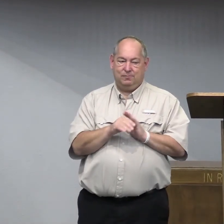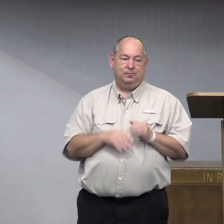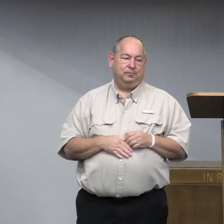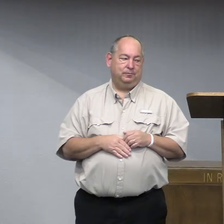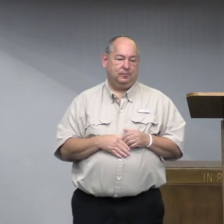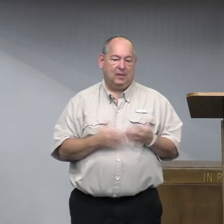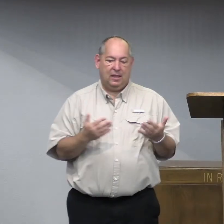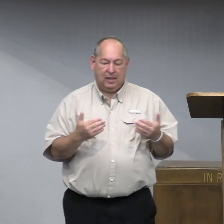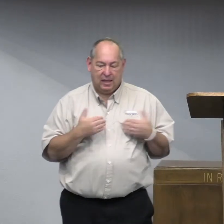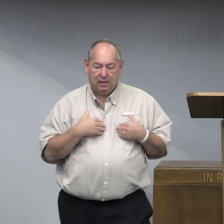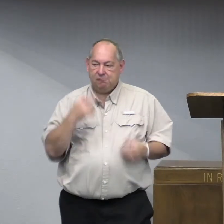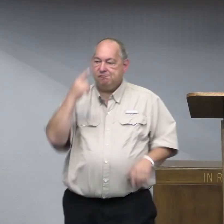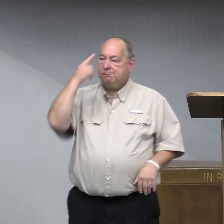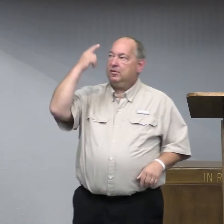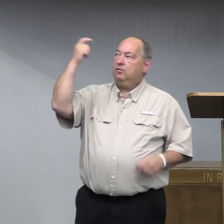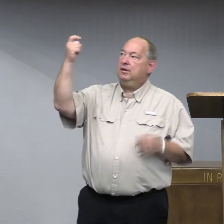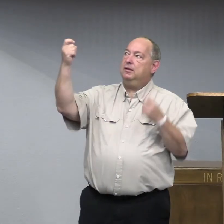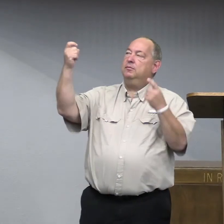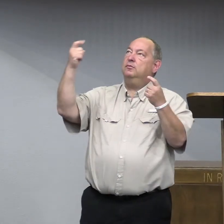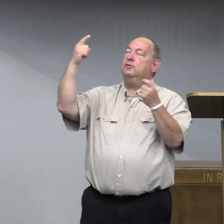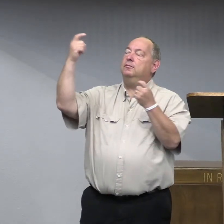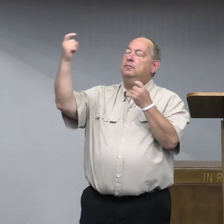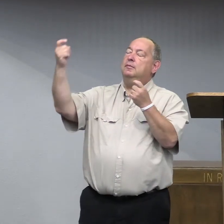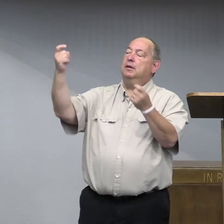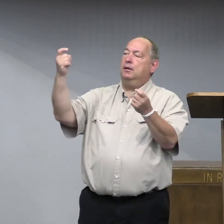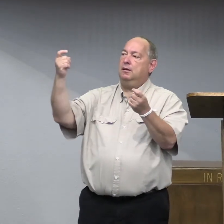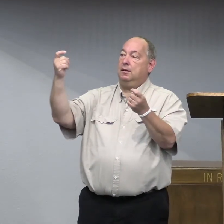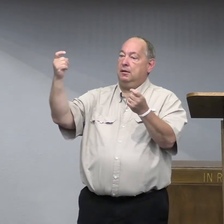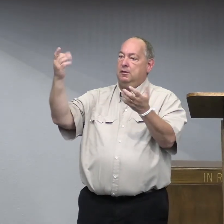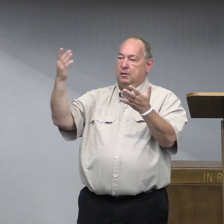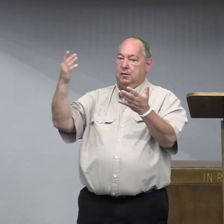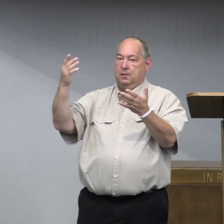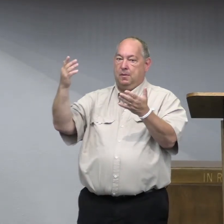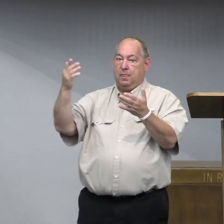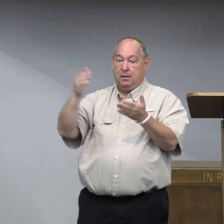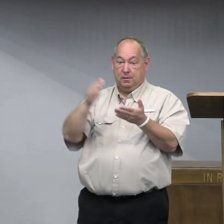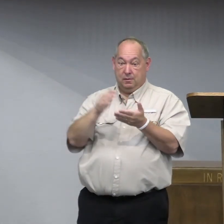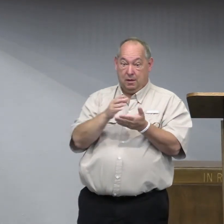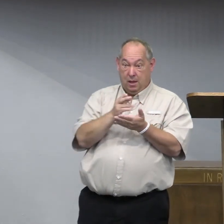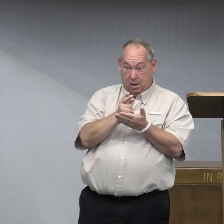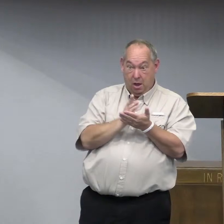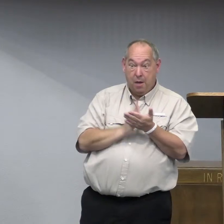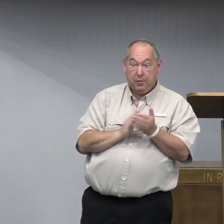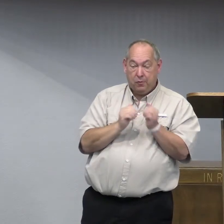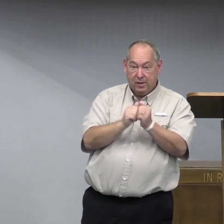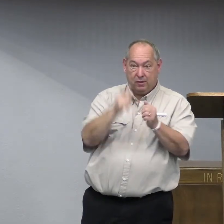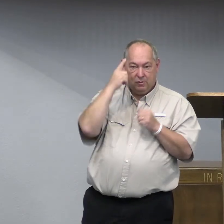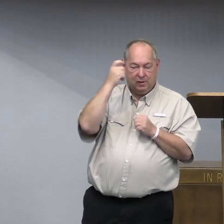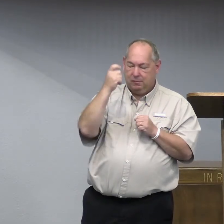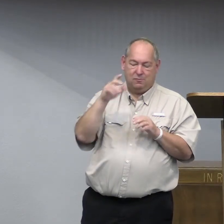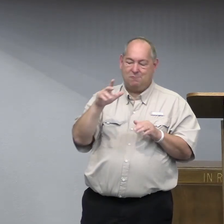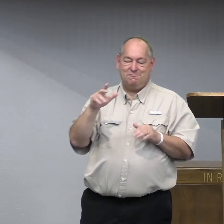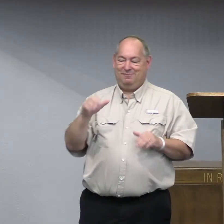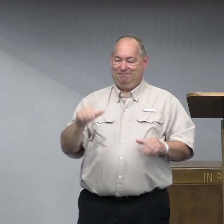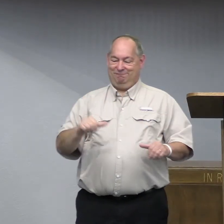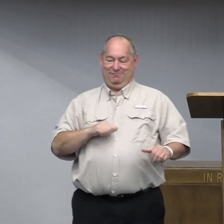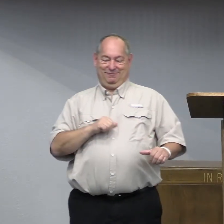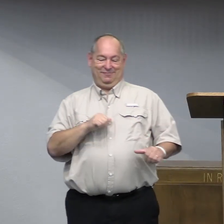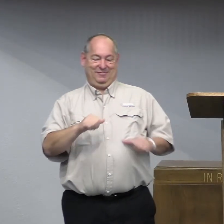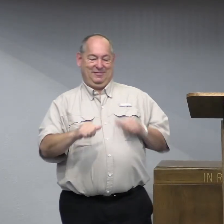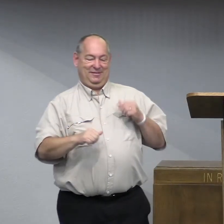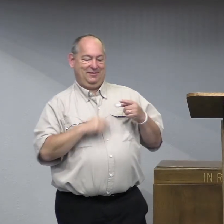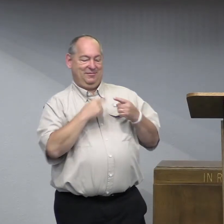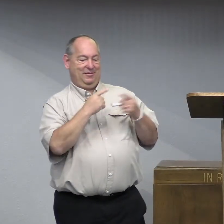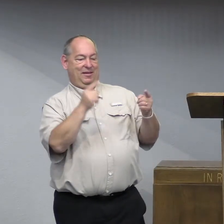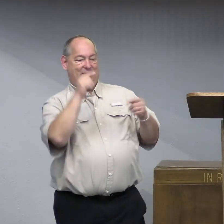He has some dreams, and instead of being humble with those dreams, he starts bragging to his